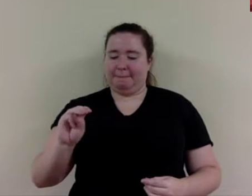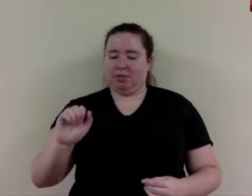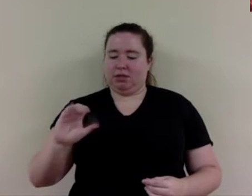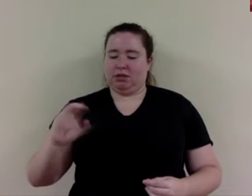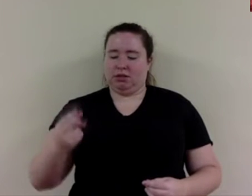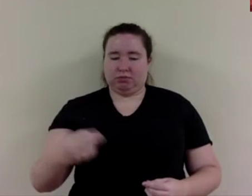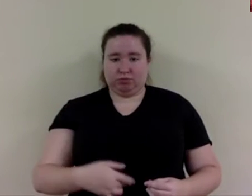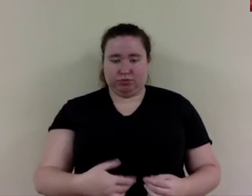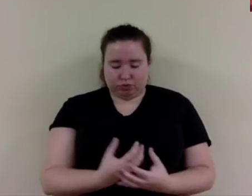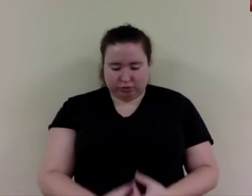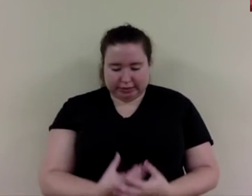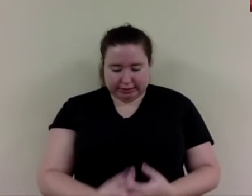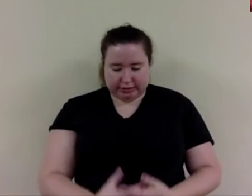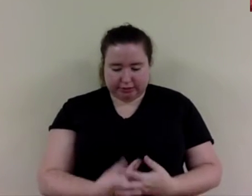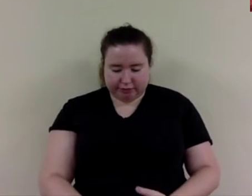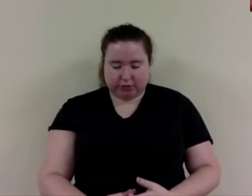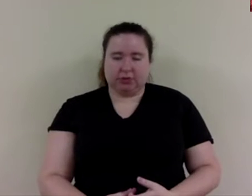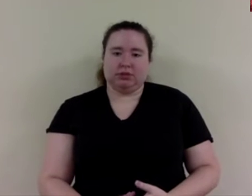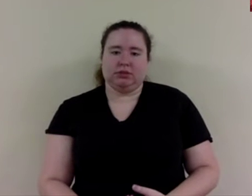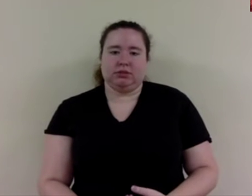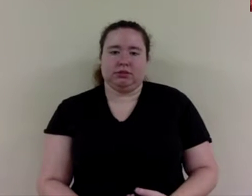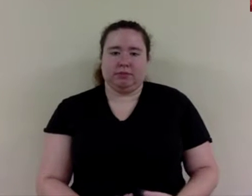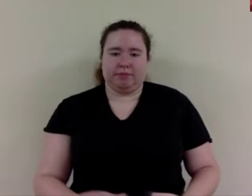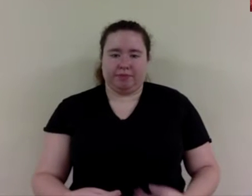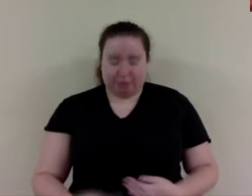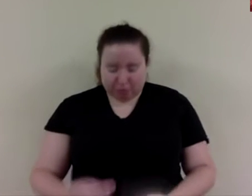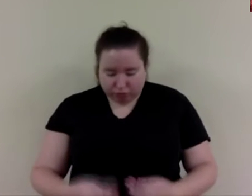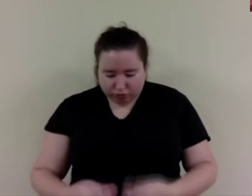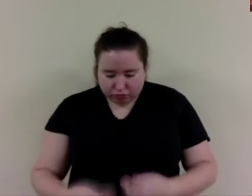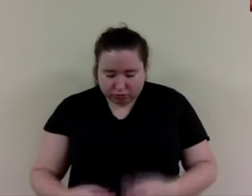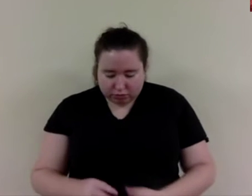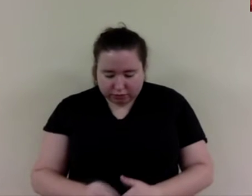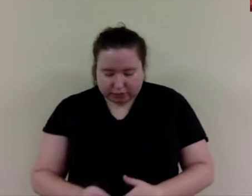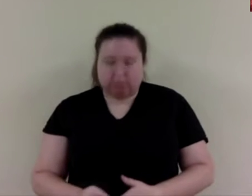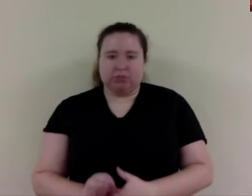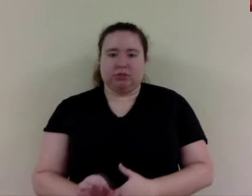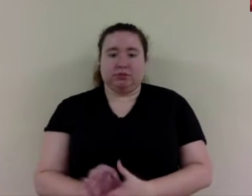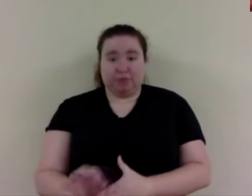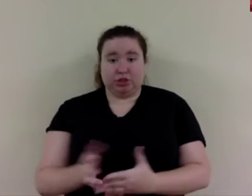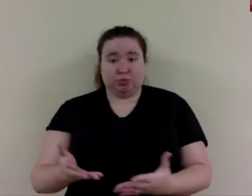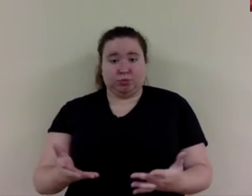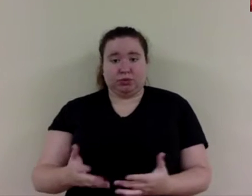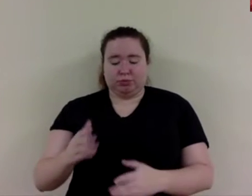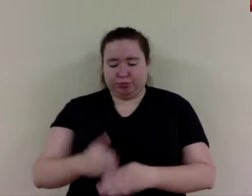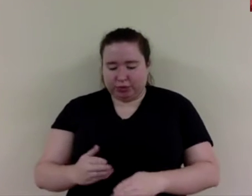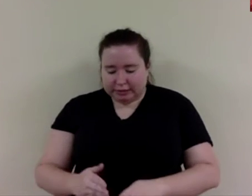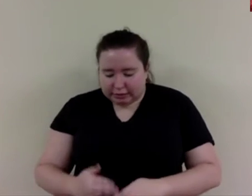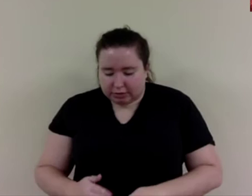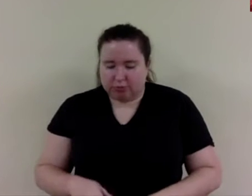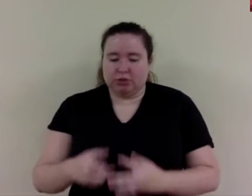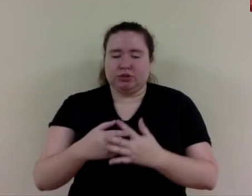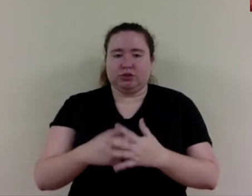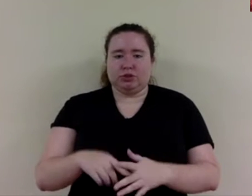Your stomach receives balls of food or boli, and the primary function of the stomach will be to break down or to initiate